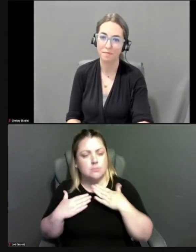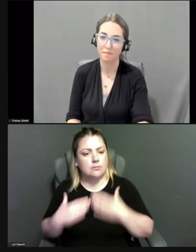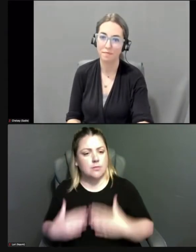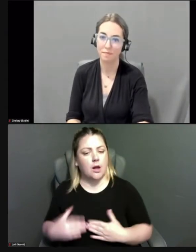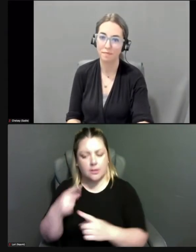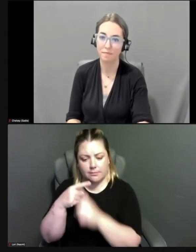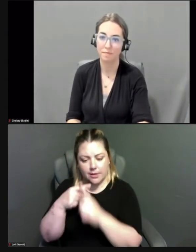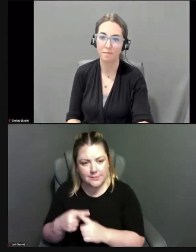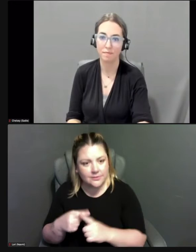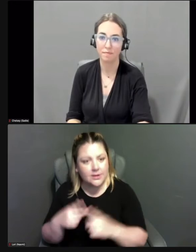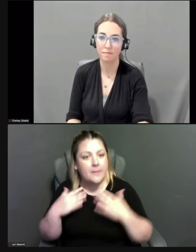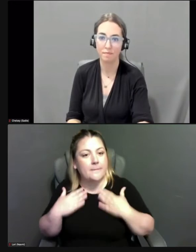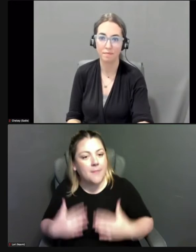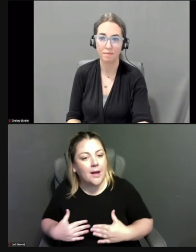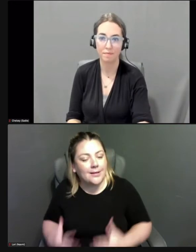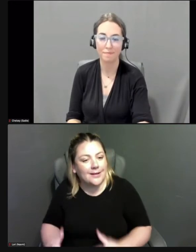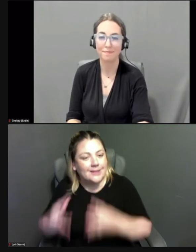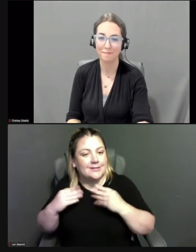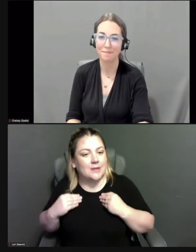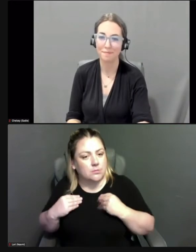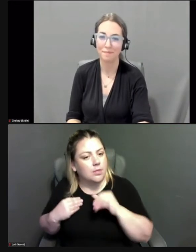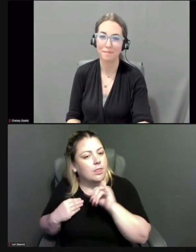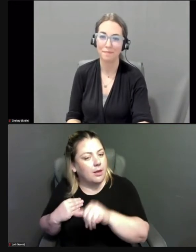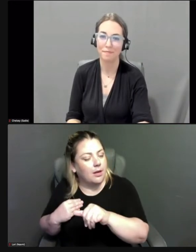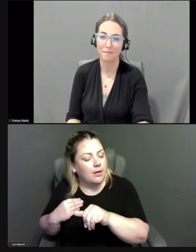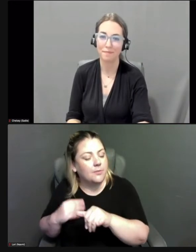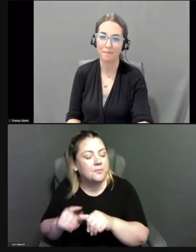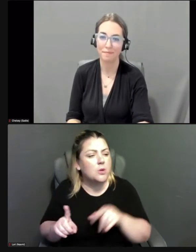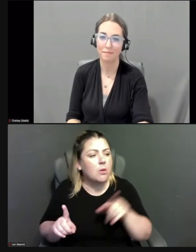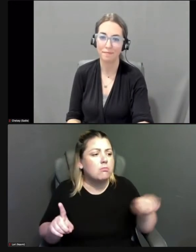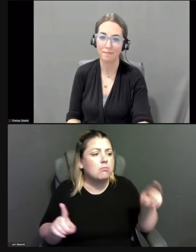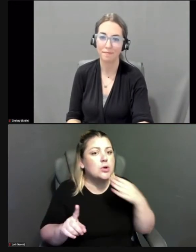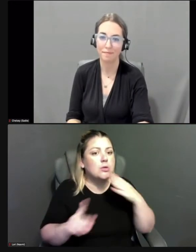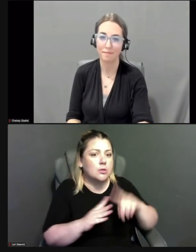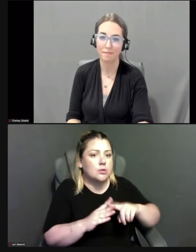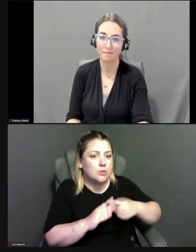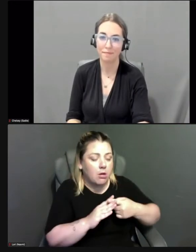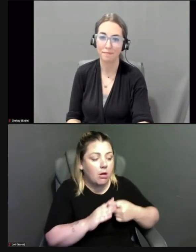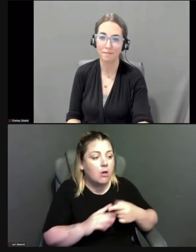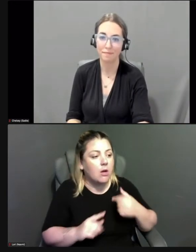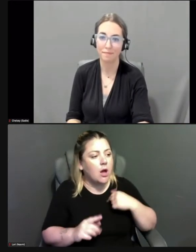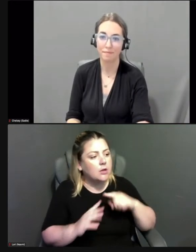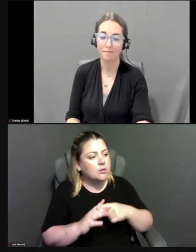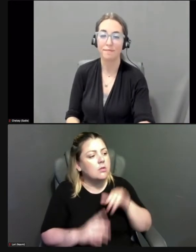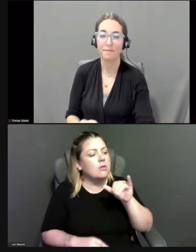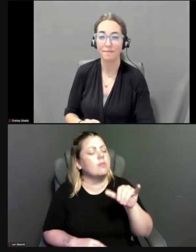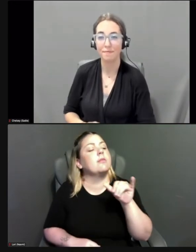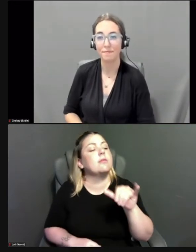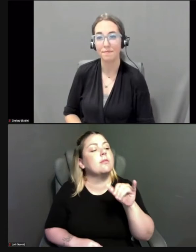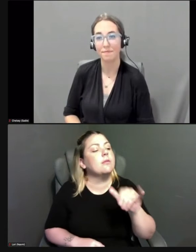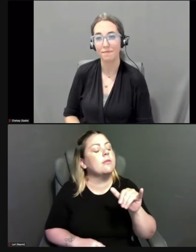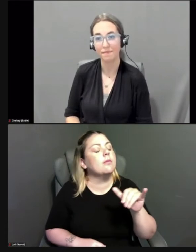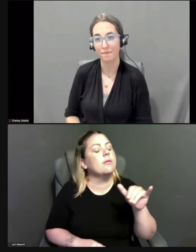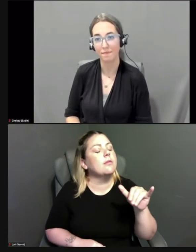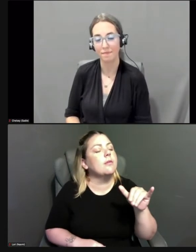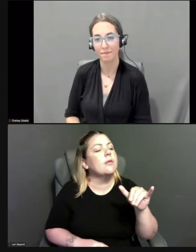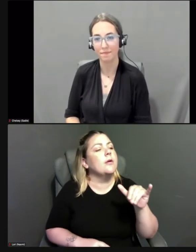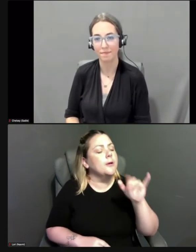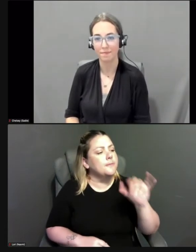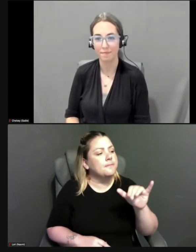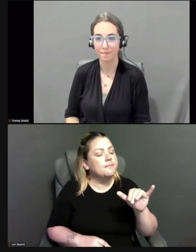like body acceptance or something like that. So I got really into that concept and really started down this path